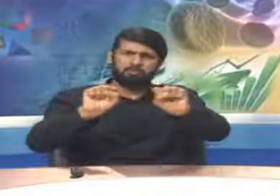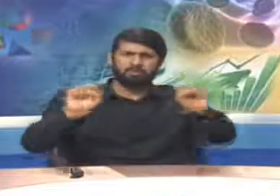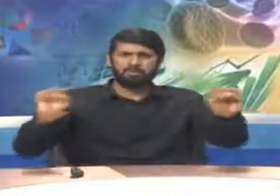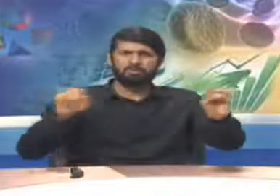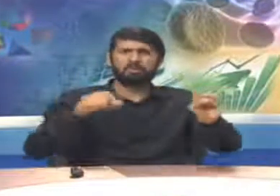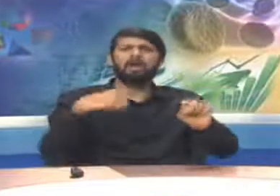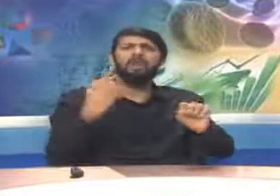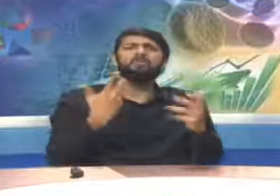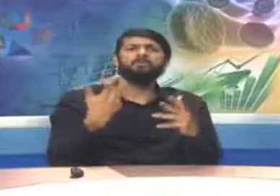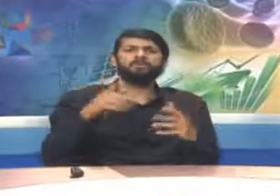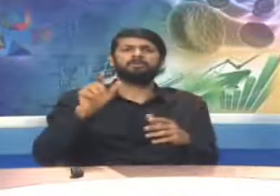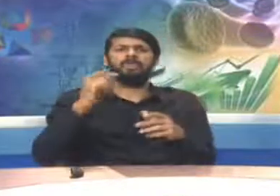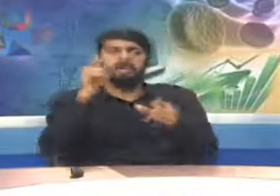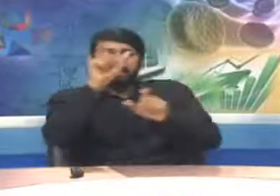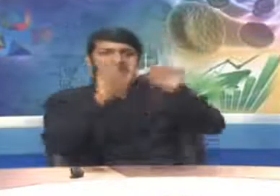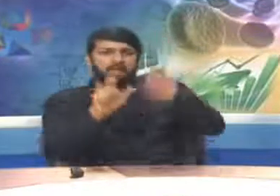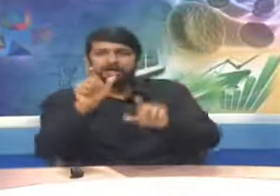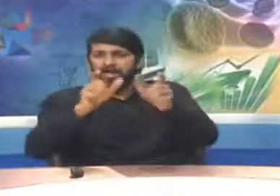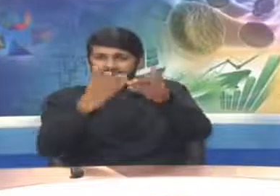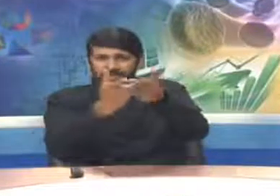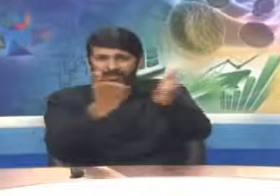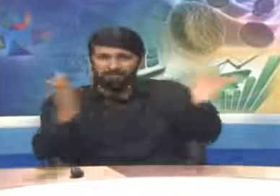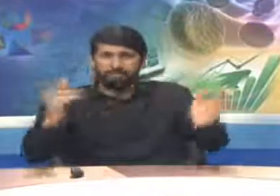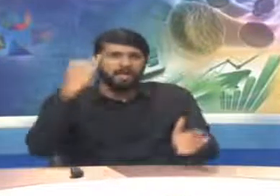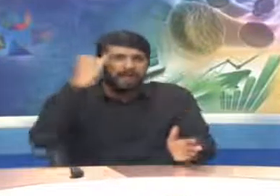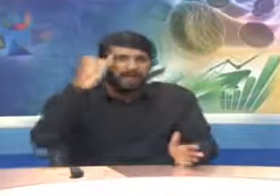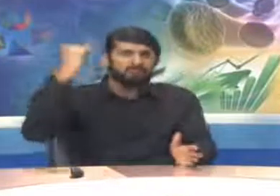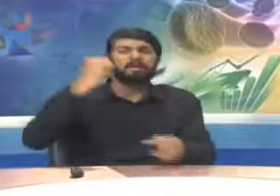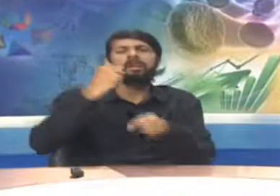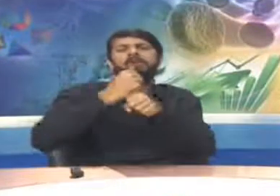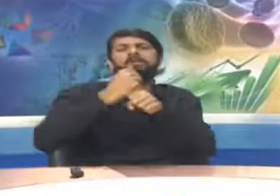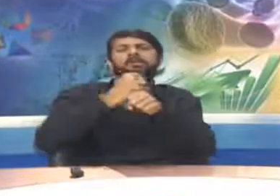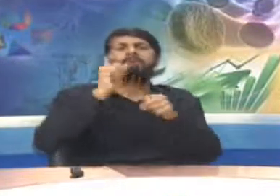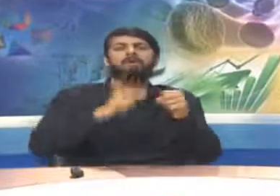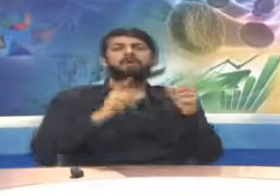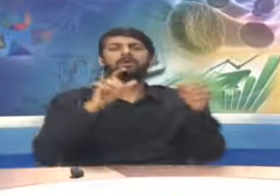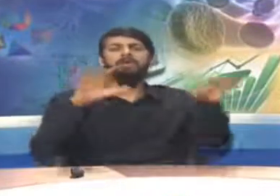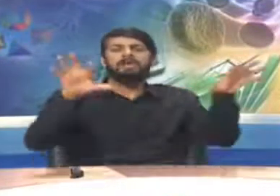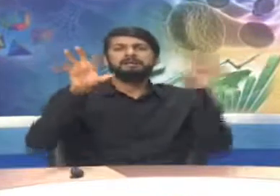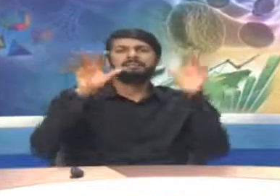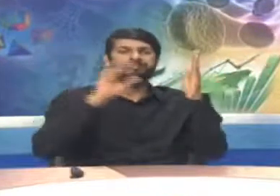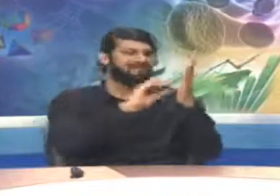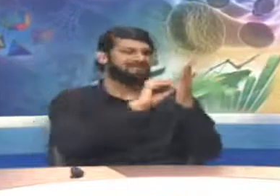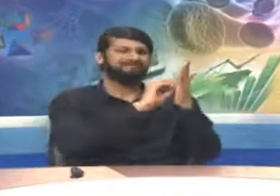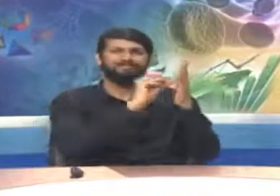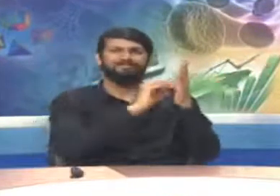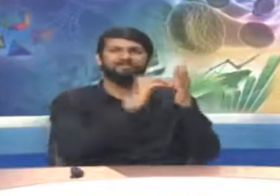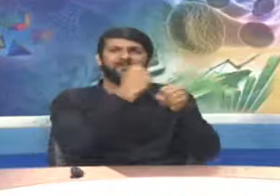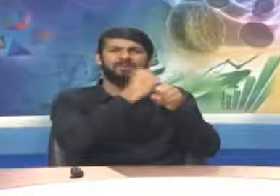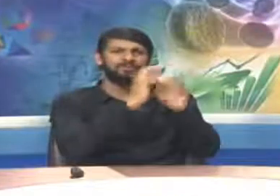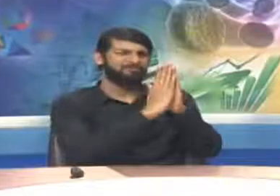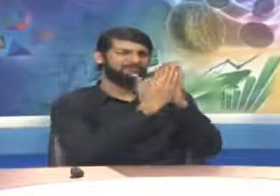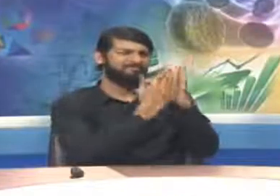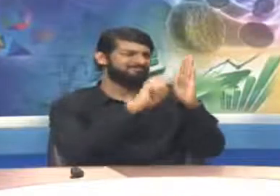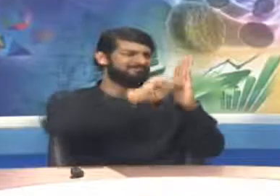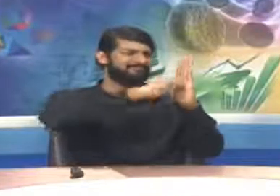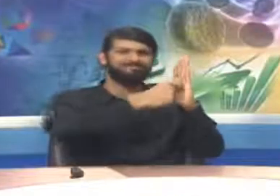It is a theory of democracy, for it has favored